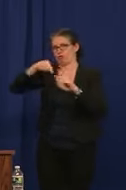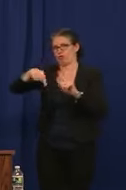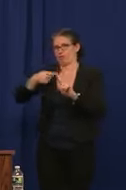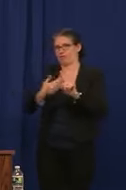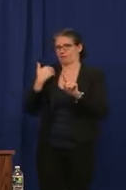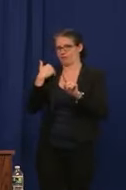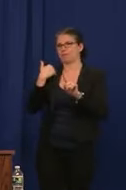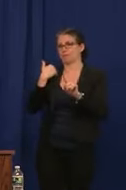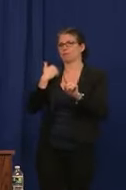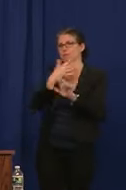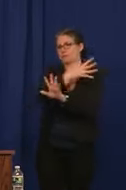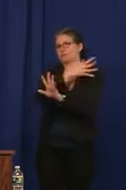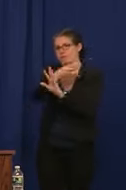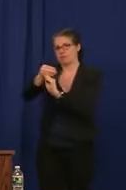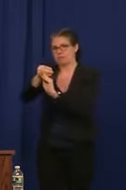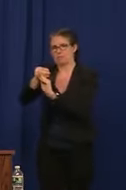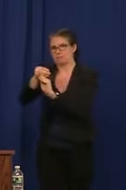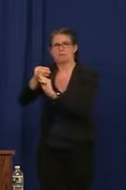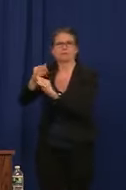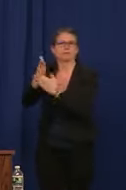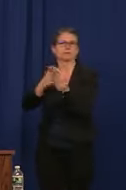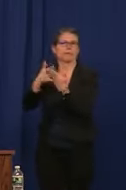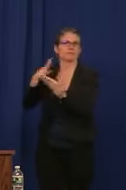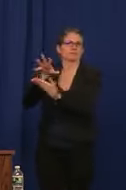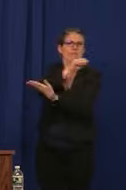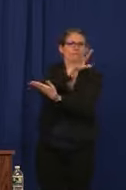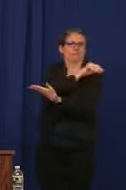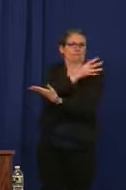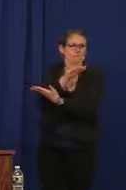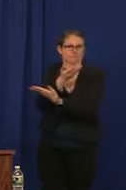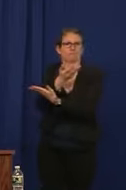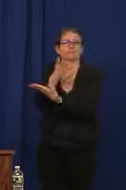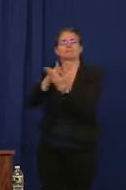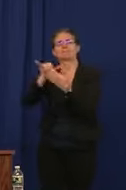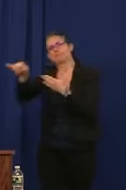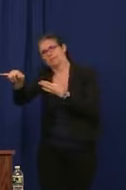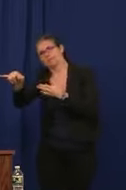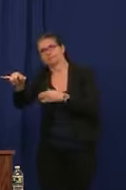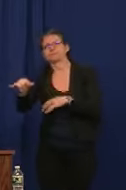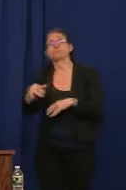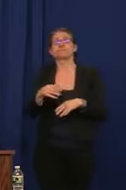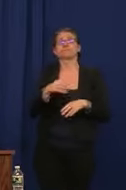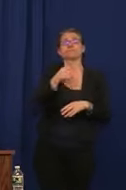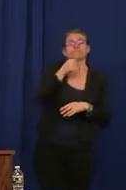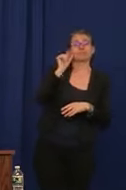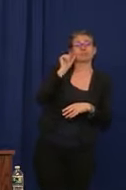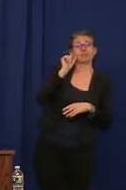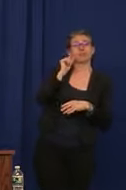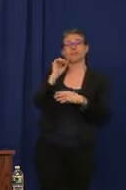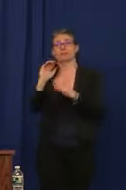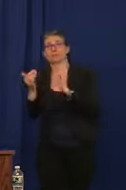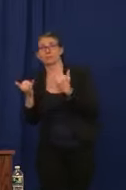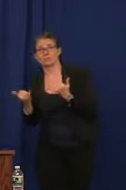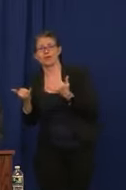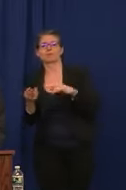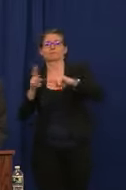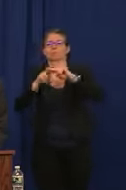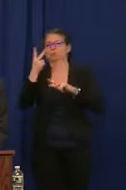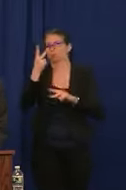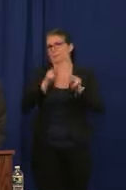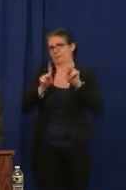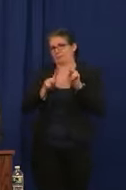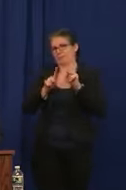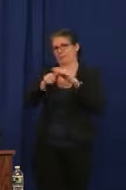of their COVID-19 illness. That's an increase of 2 from yesterday. Right now, there are